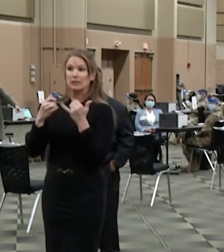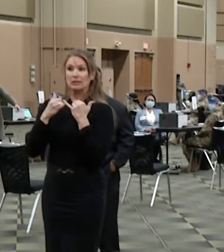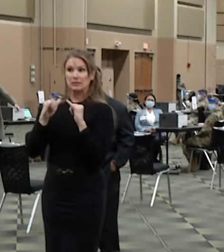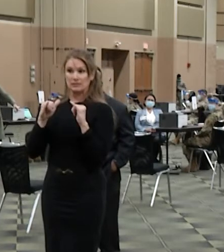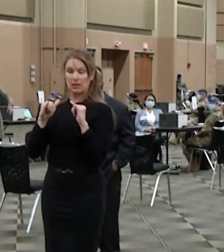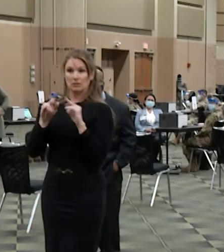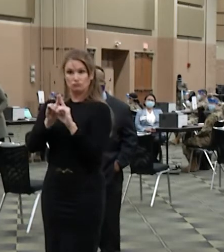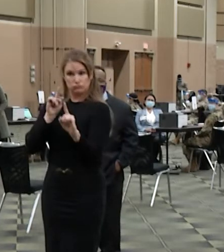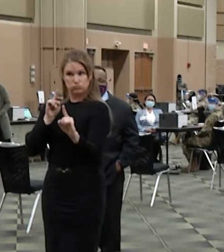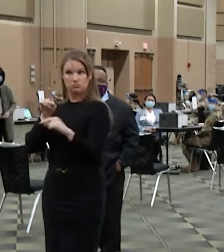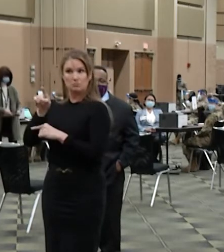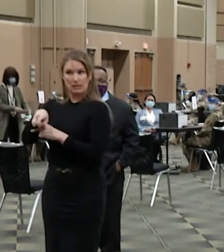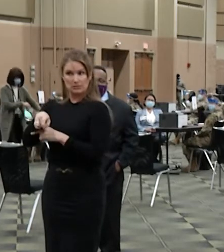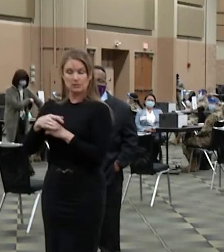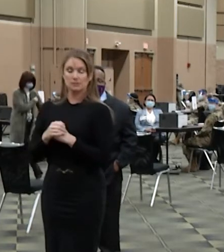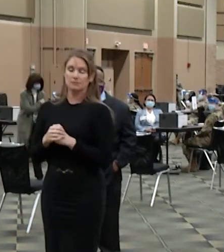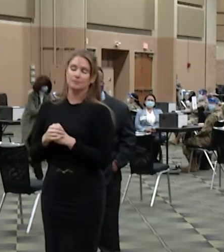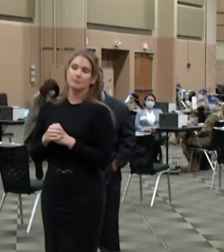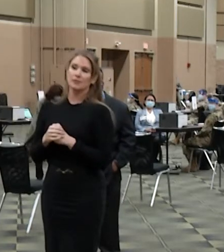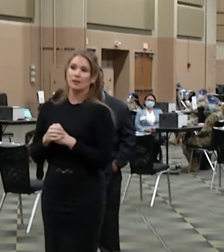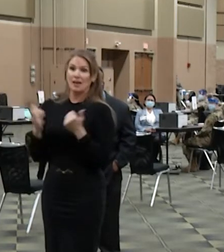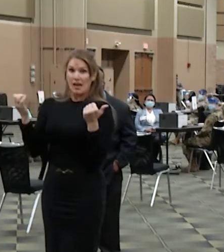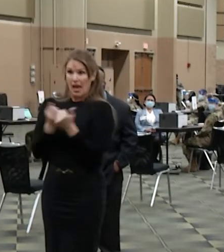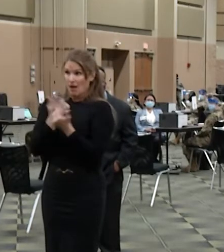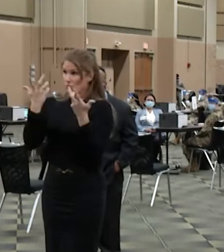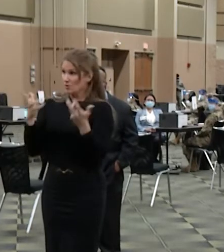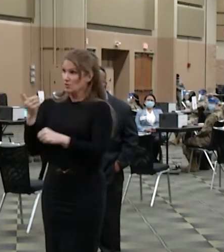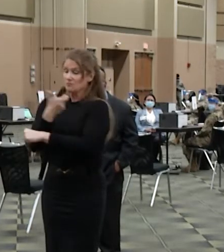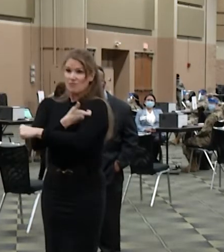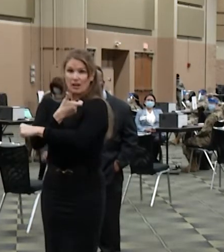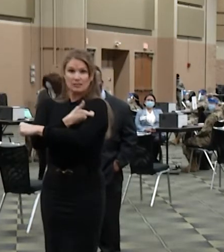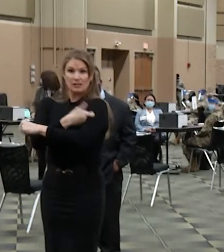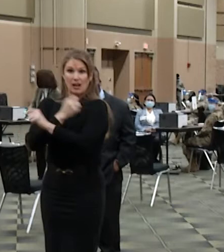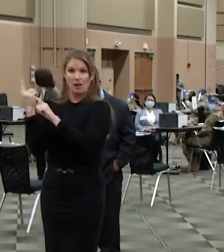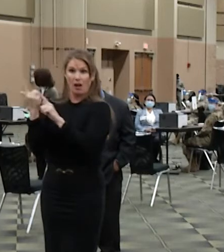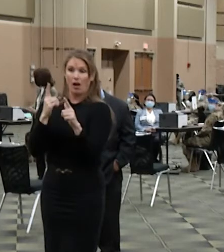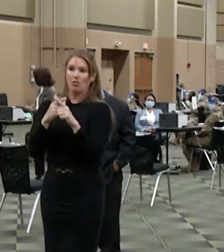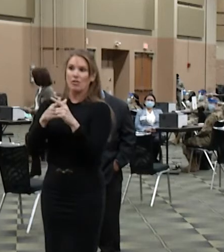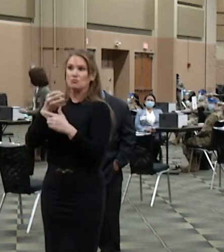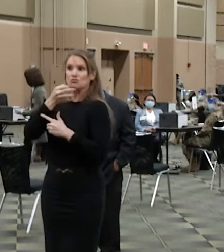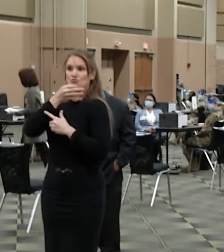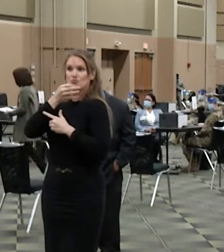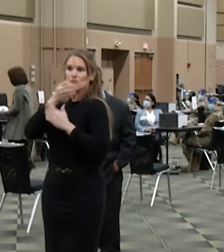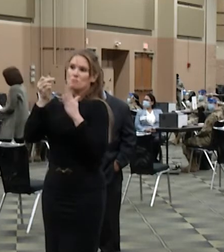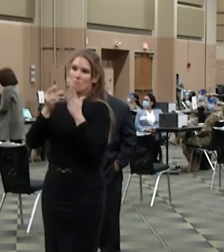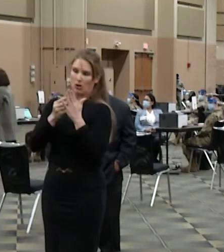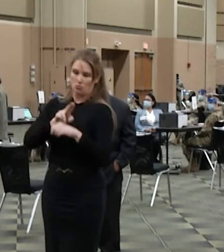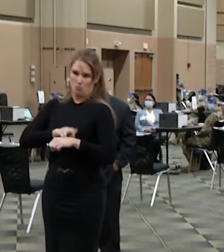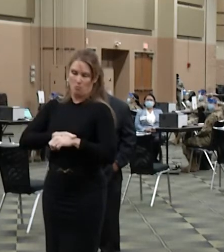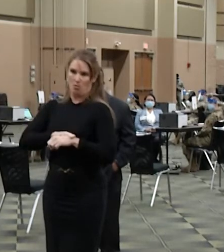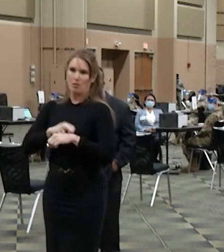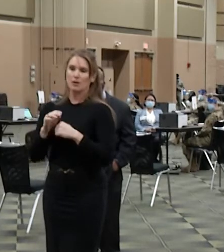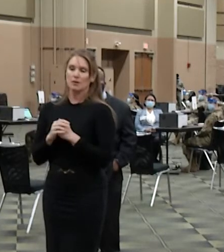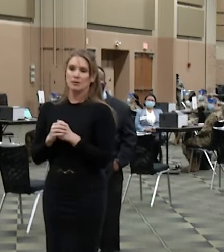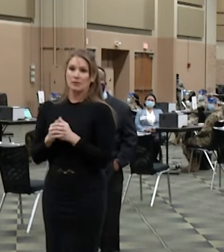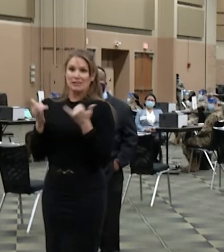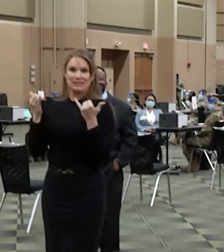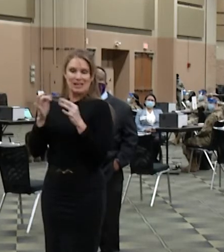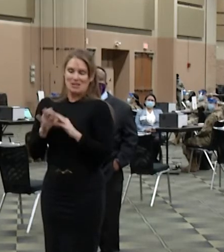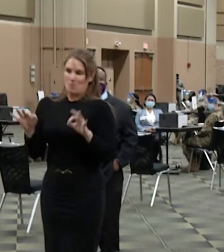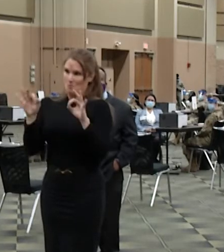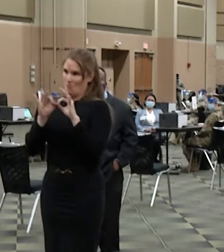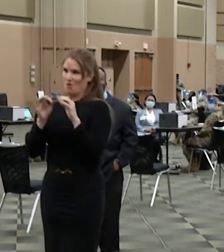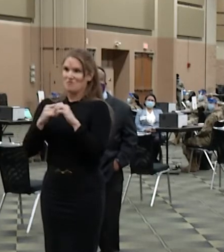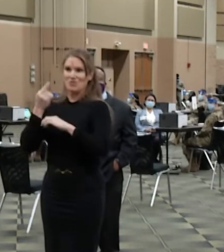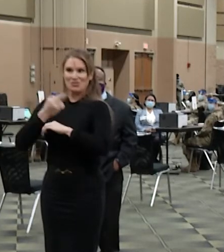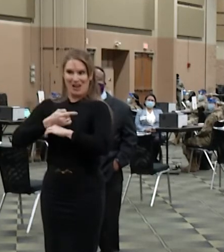have to physically distance. As soon as everyone is vaccinated, we will get closer to getting back to a normal life. Today is an important step